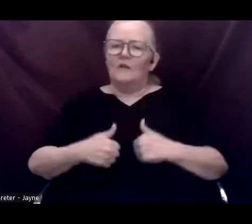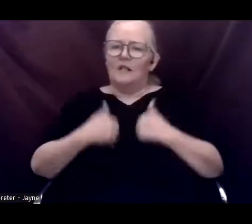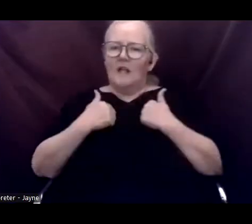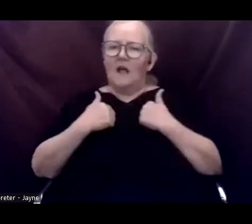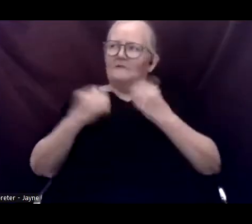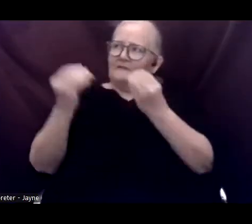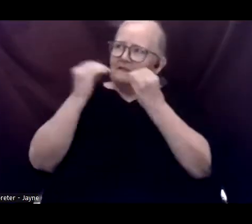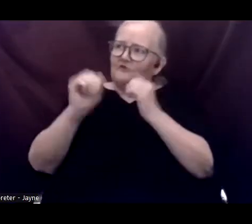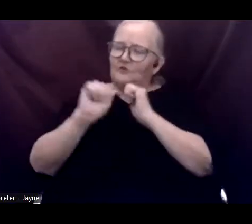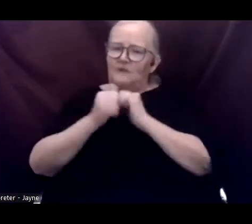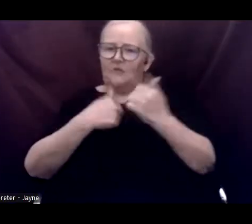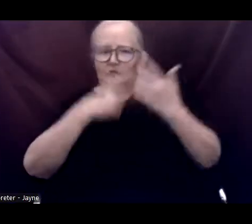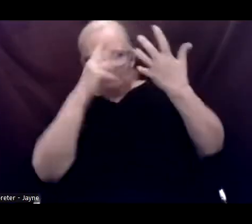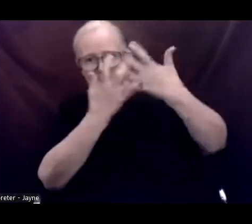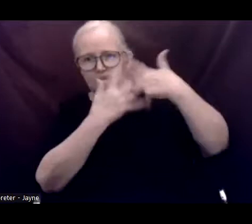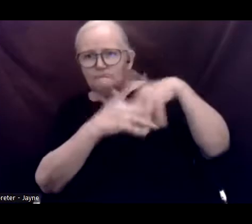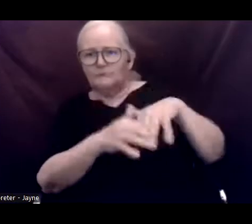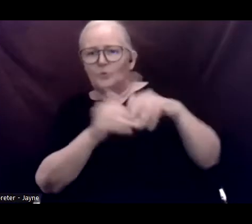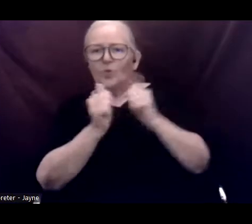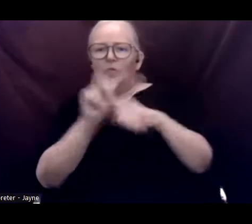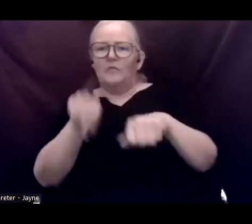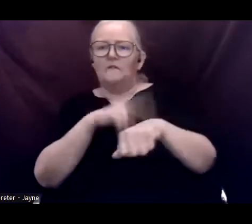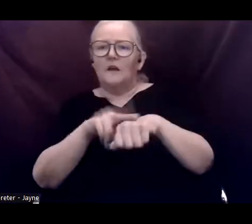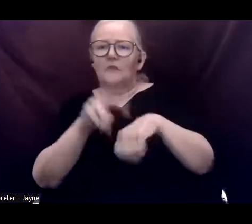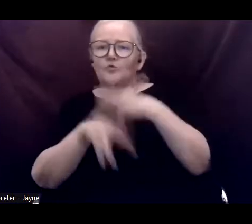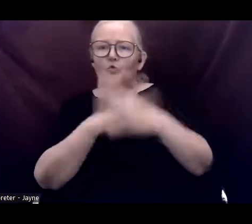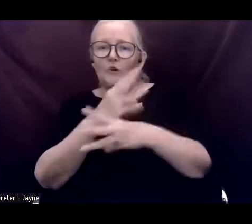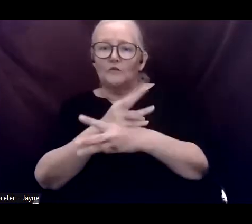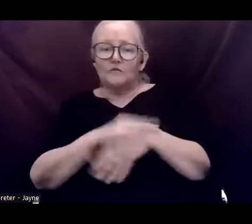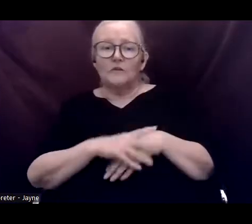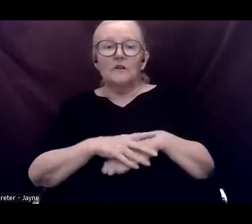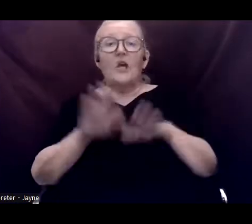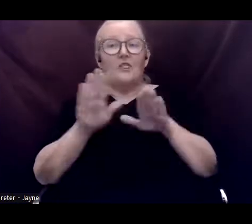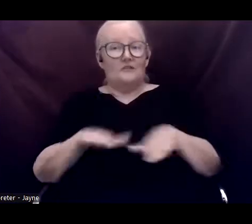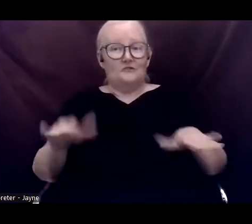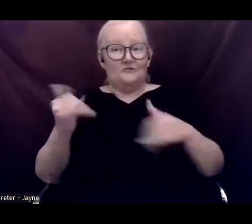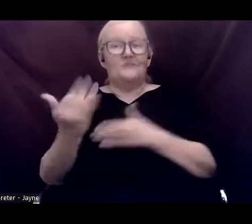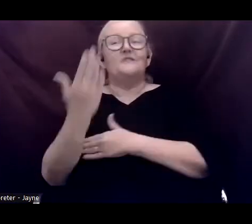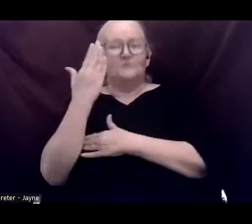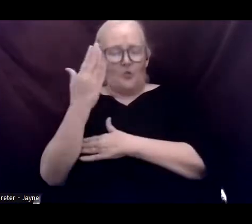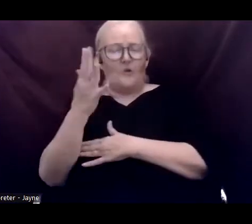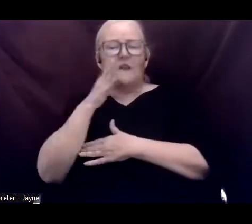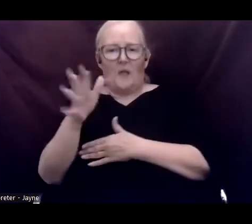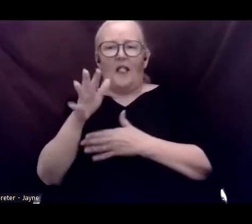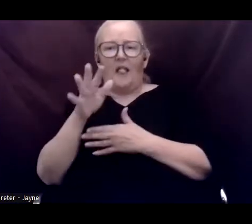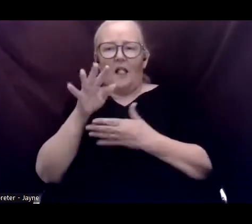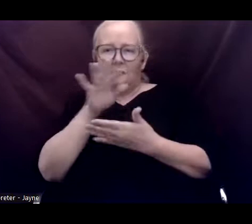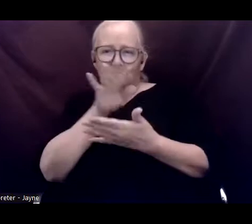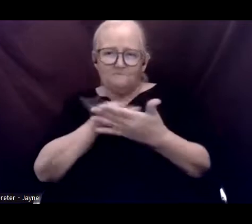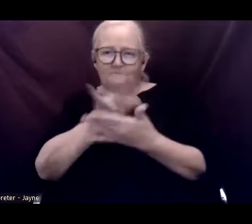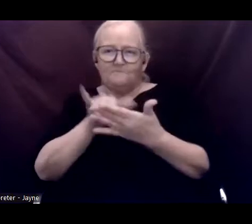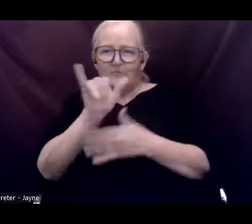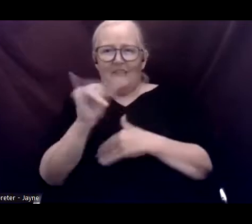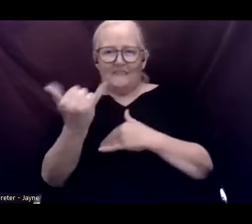the rhythms of nature. Our children this morning will also pursue this theme as well when they go